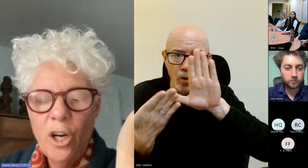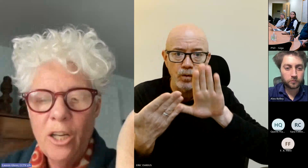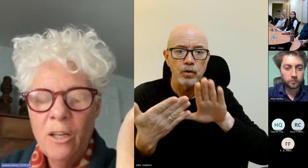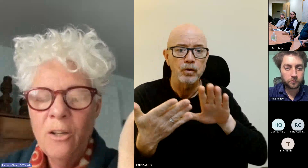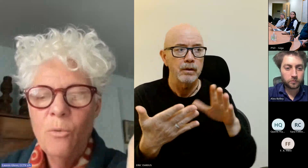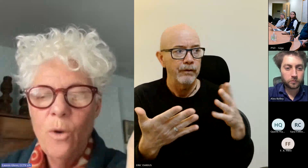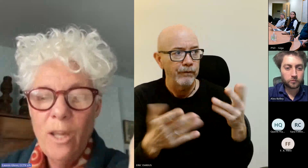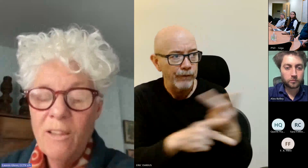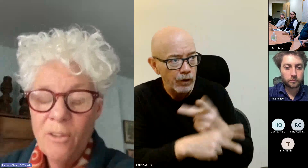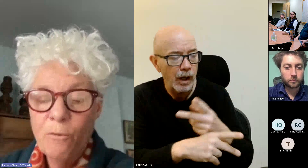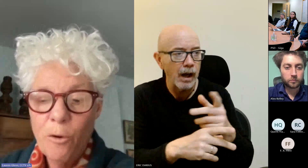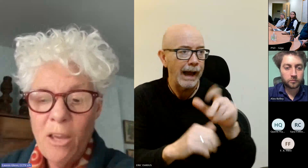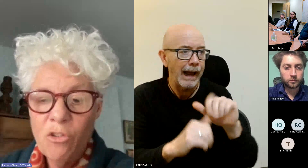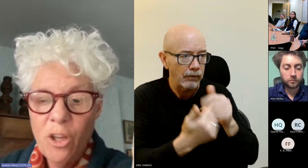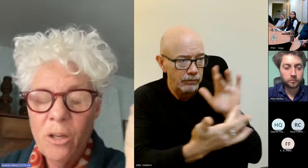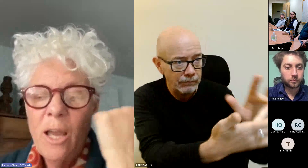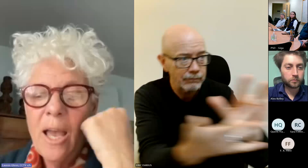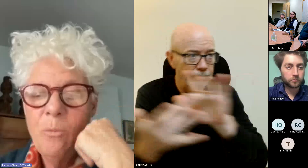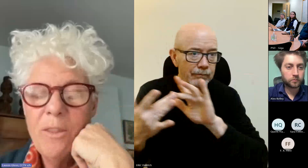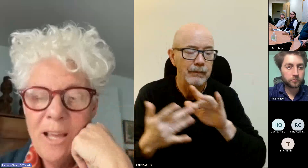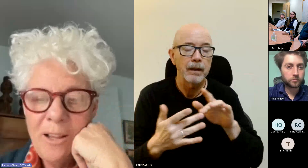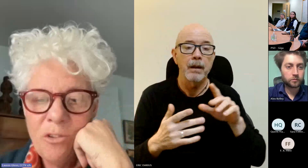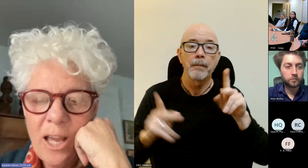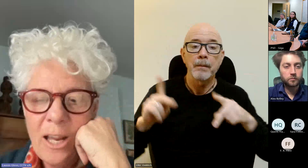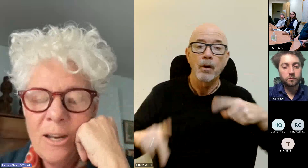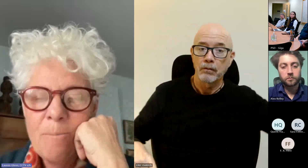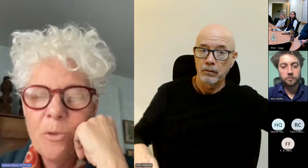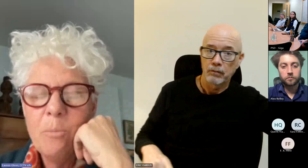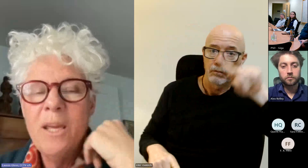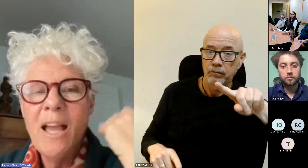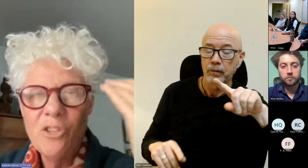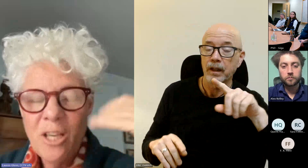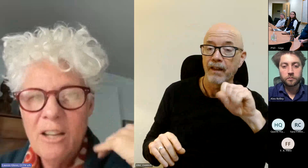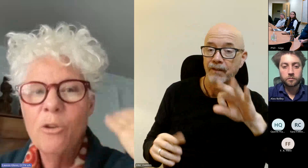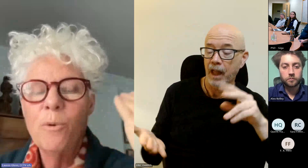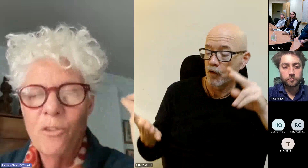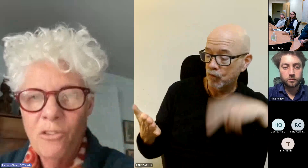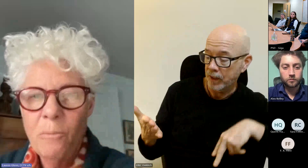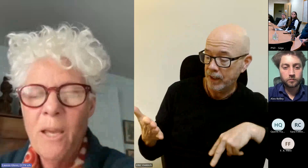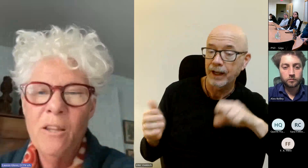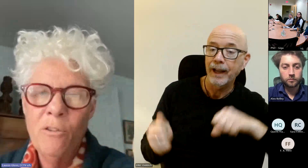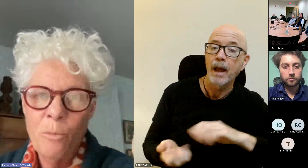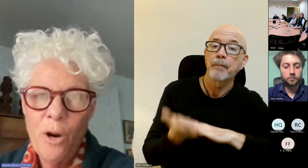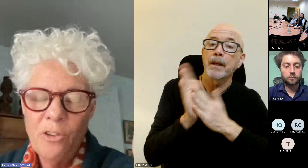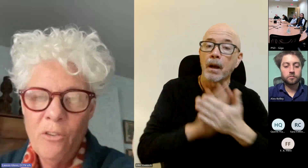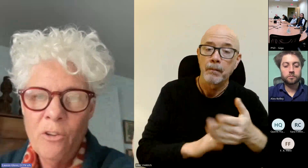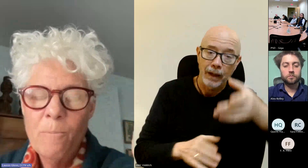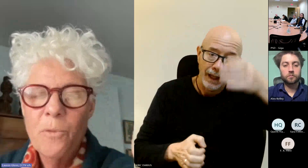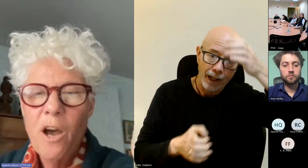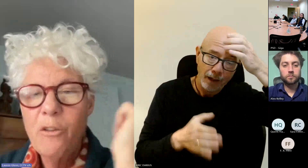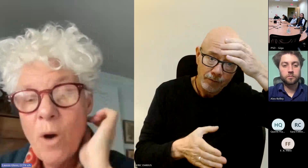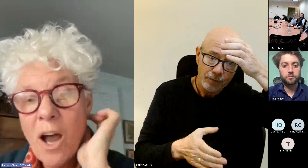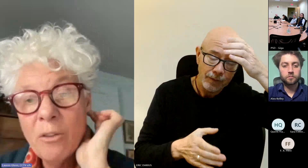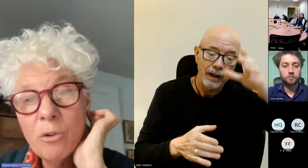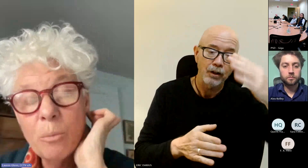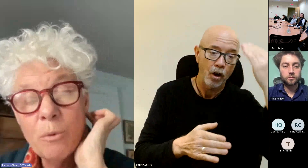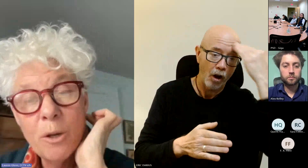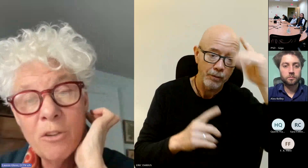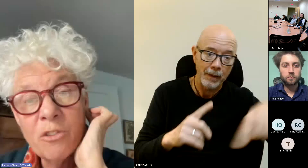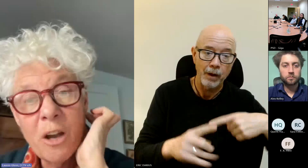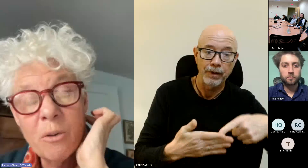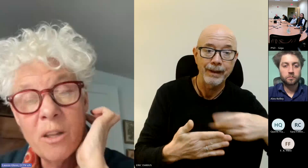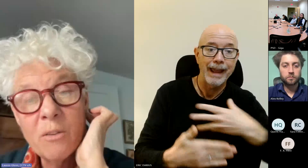who could, with this information and with insight, could be educated to participate in this process. Otherwise,